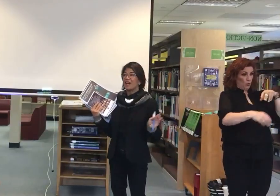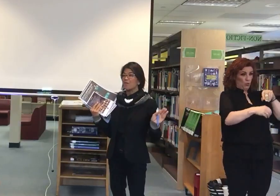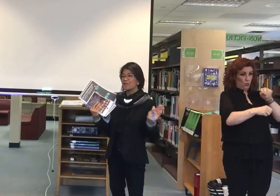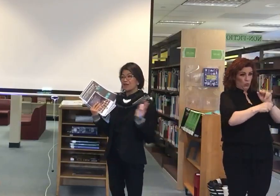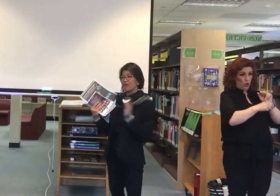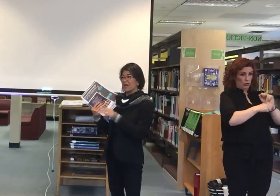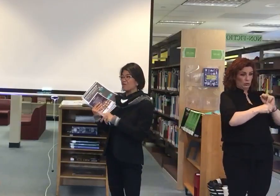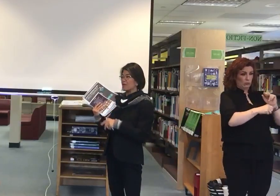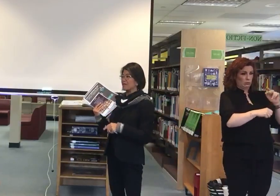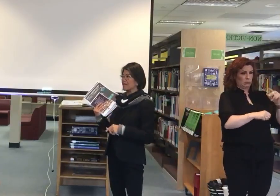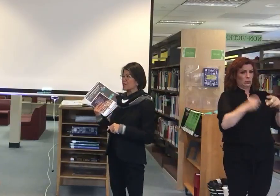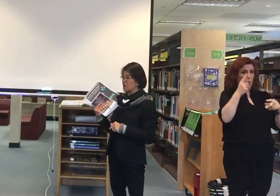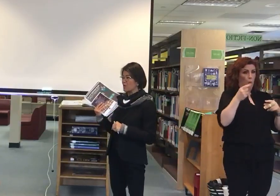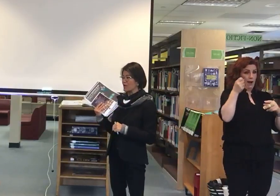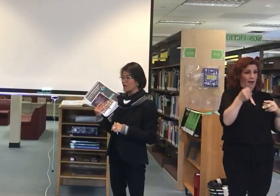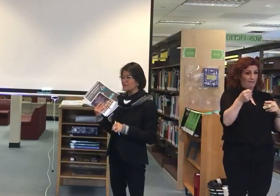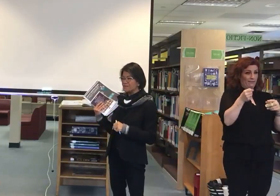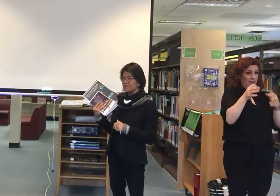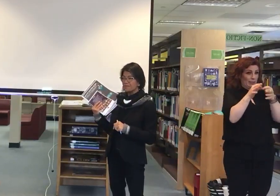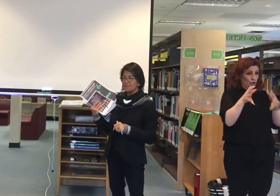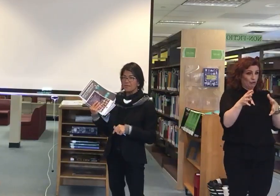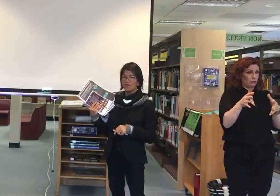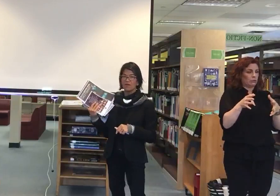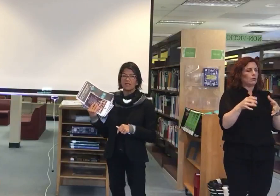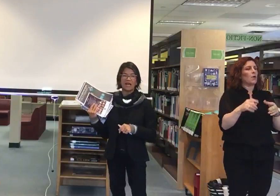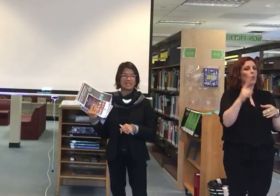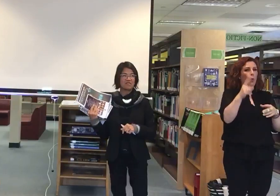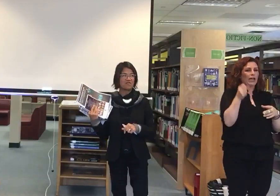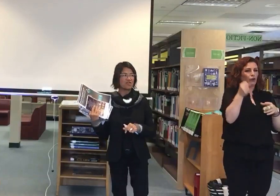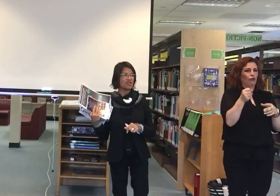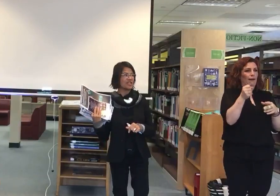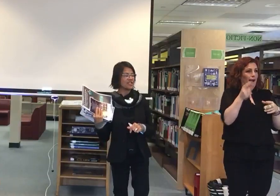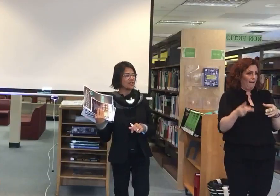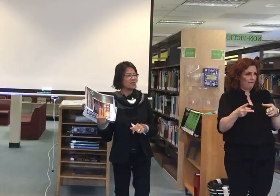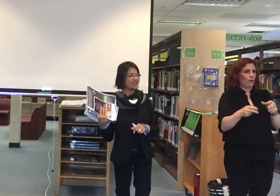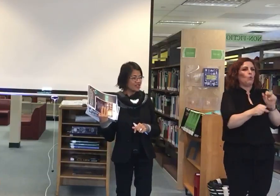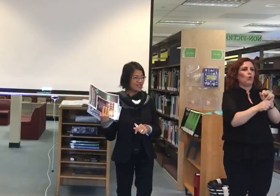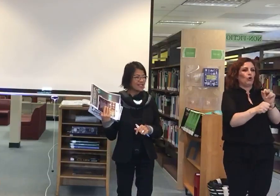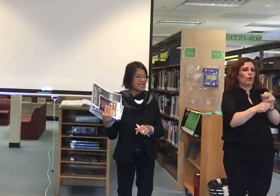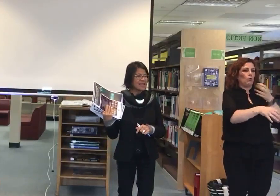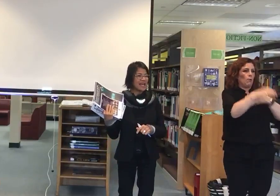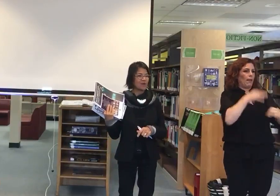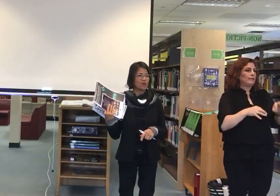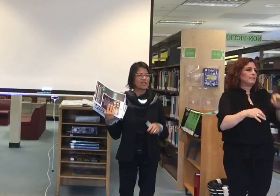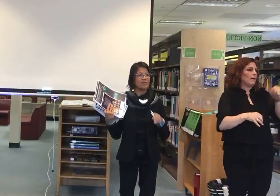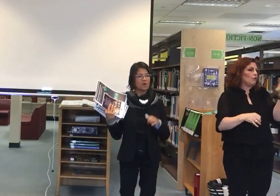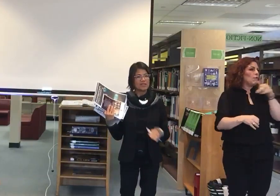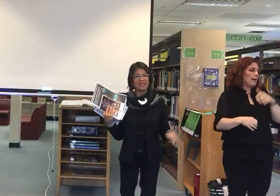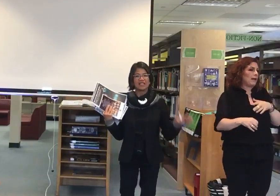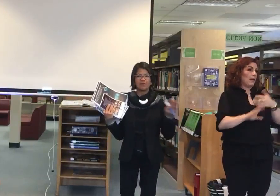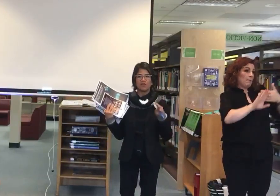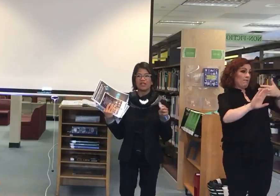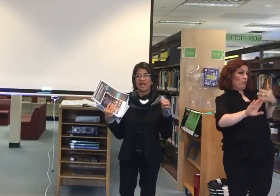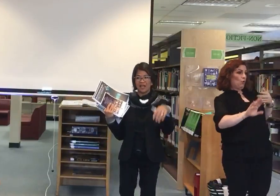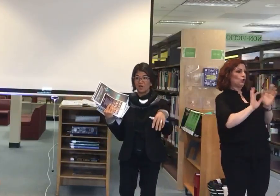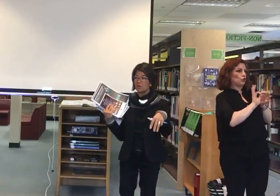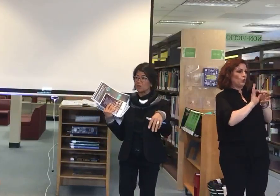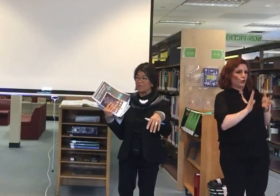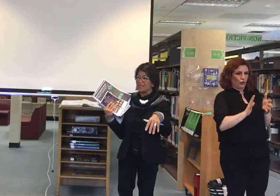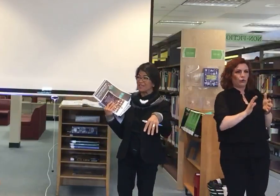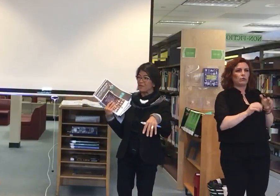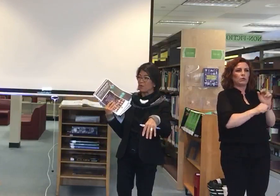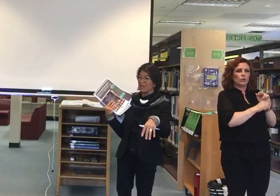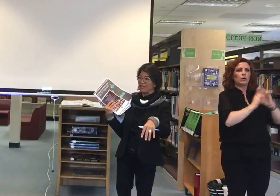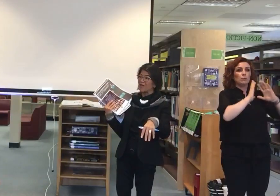year. Up until then, I've been an interpreter for the last 32 years and worked mostly in community, and I